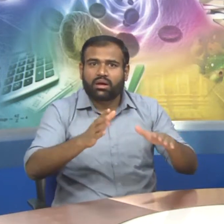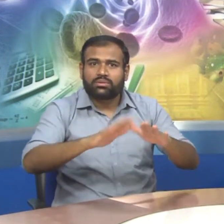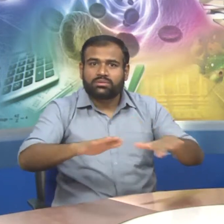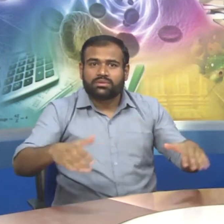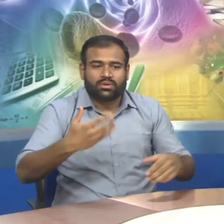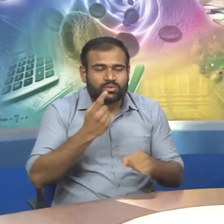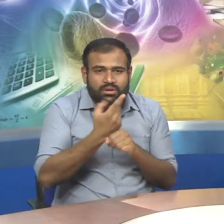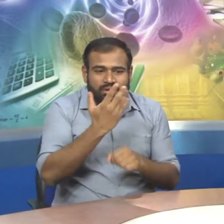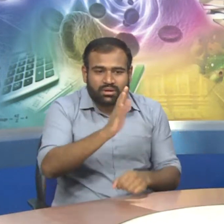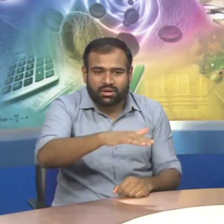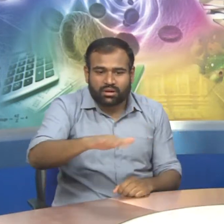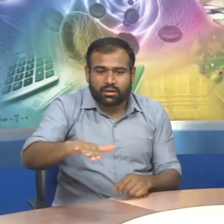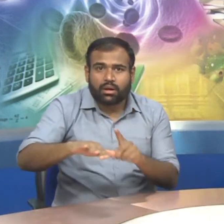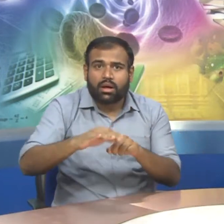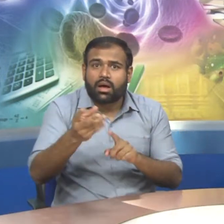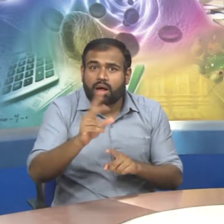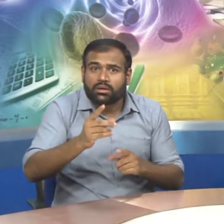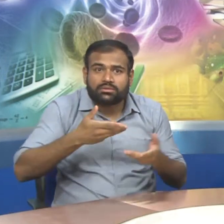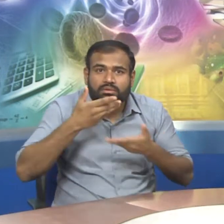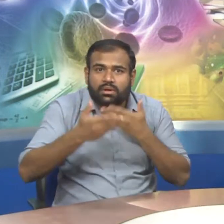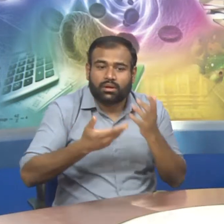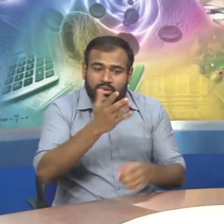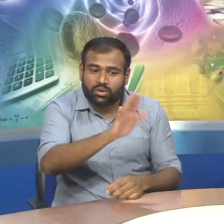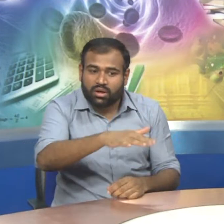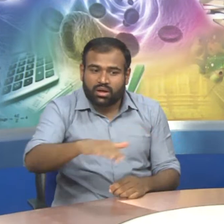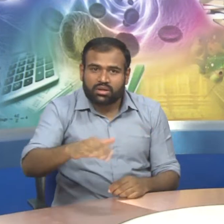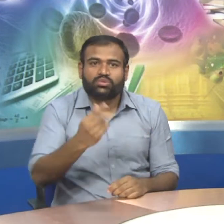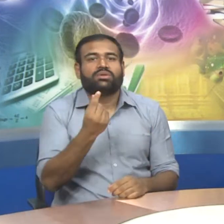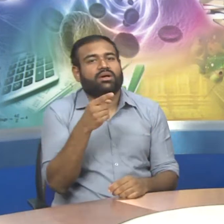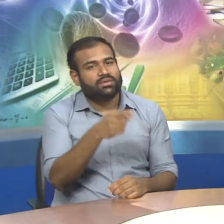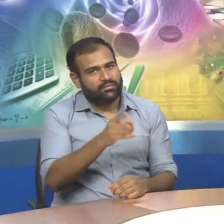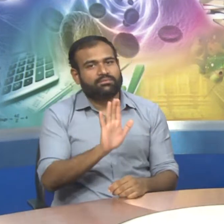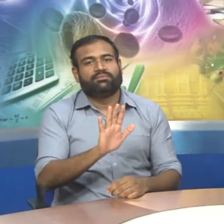So there is only one sign, teacher and students.